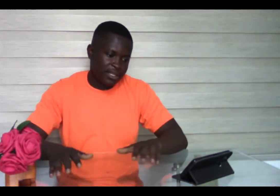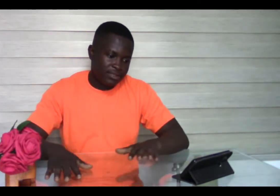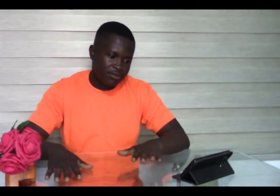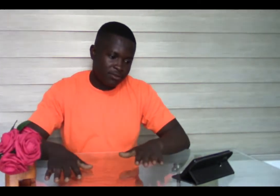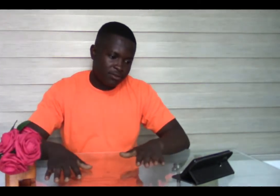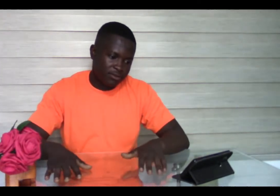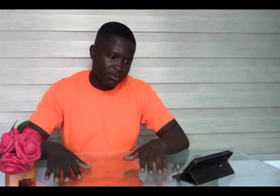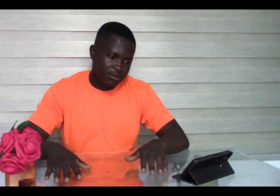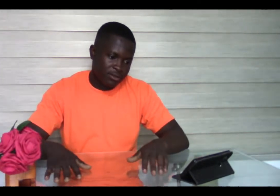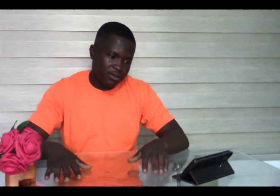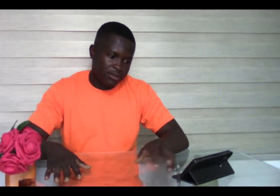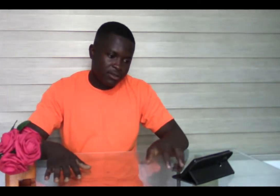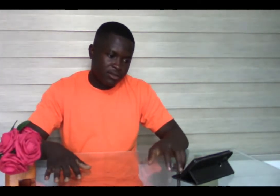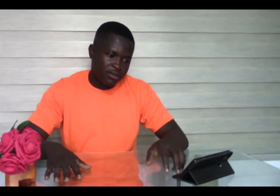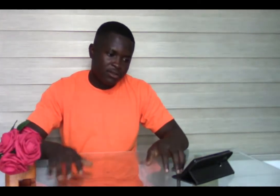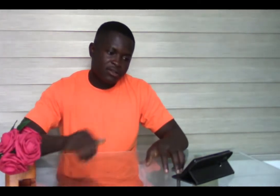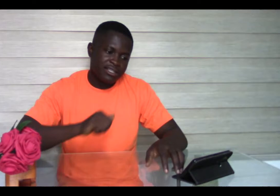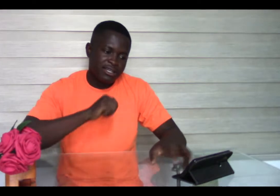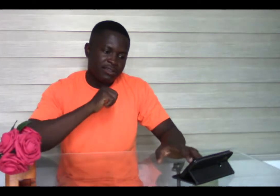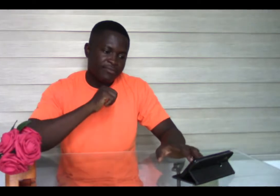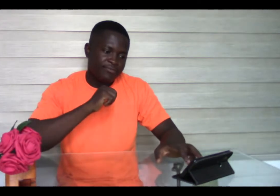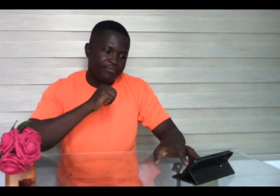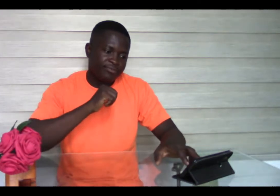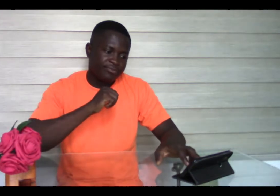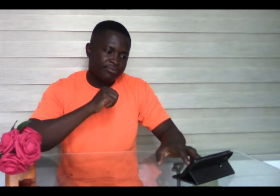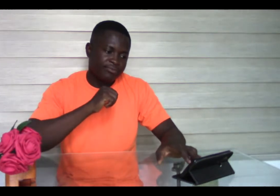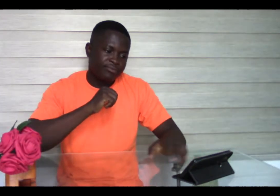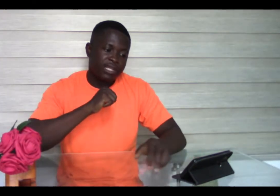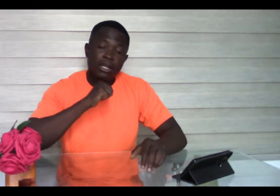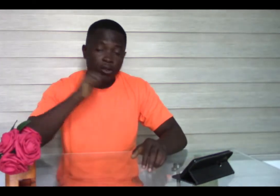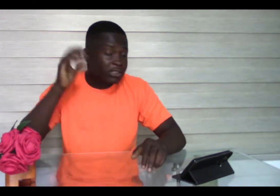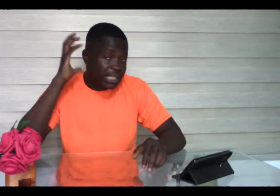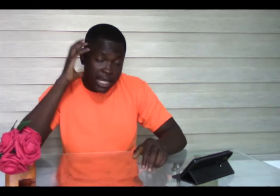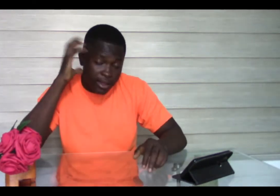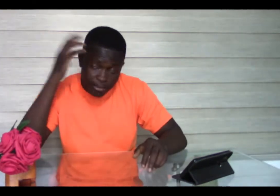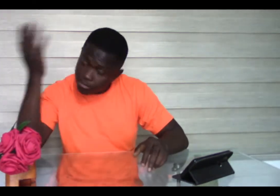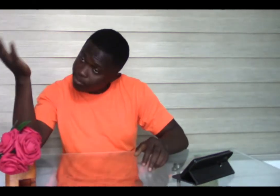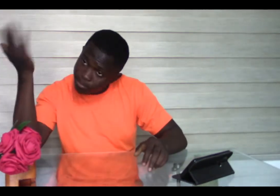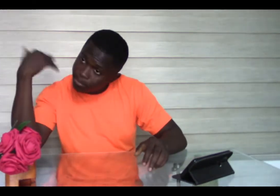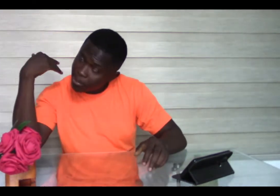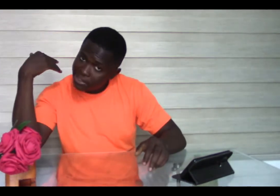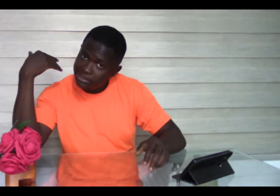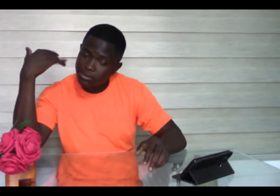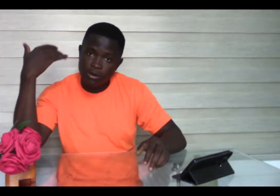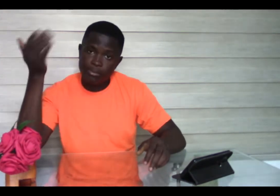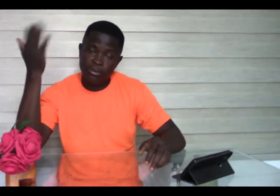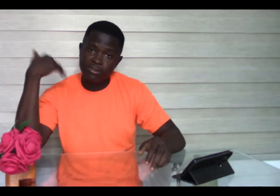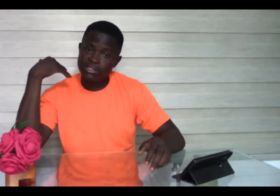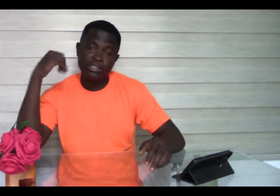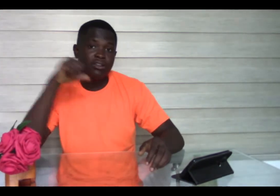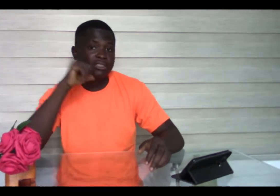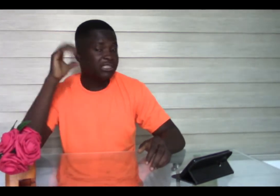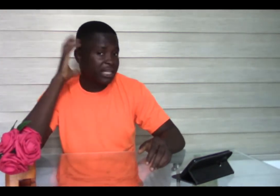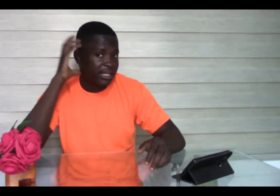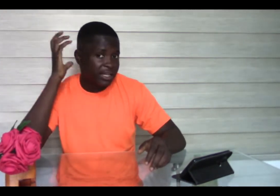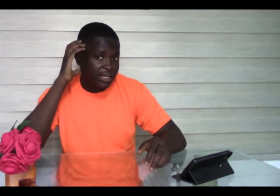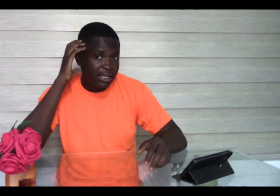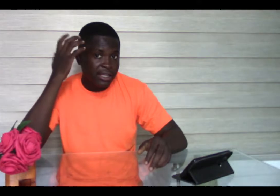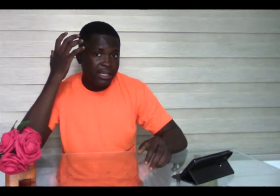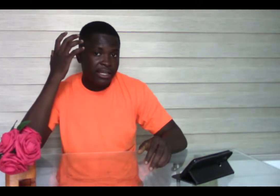go on. So I said, not here past or previously, not here. And